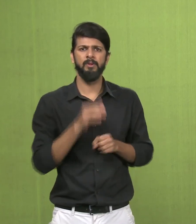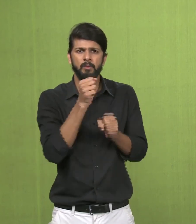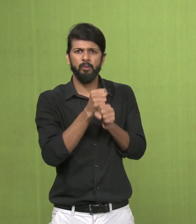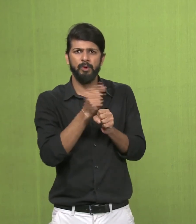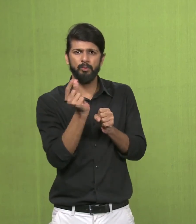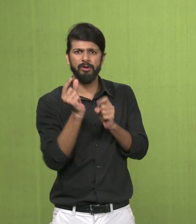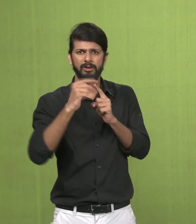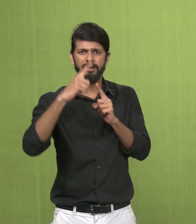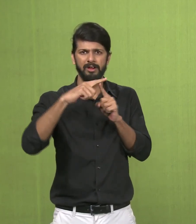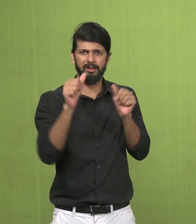First question: